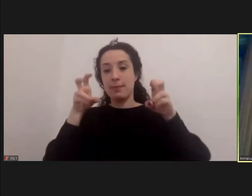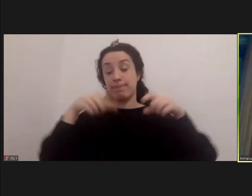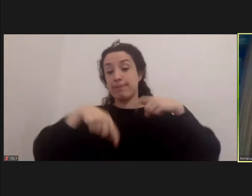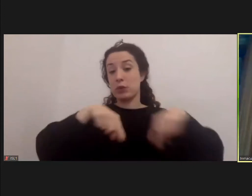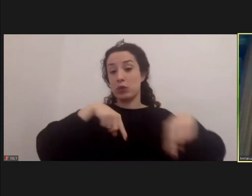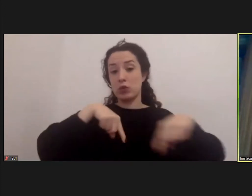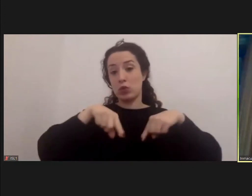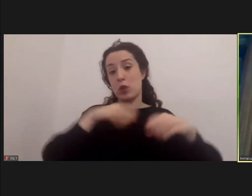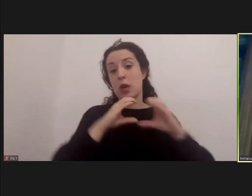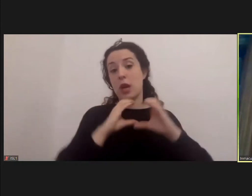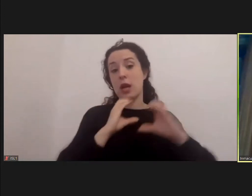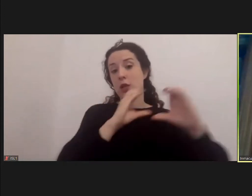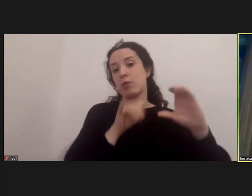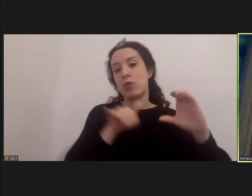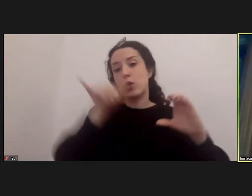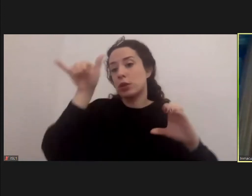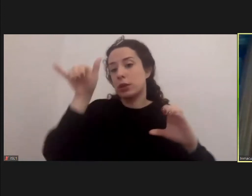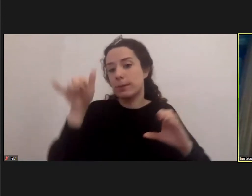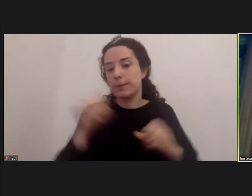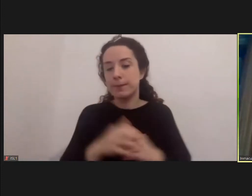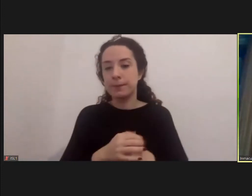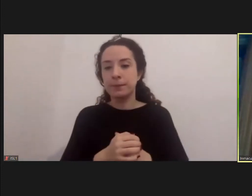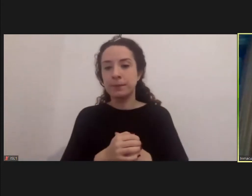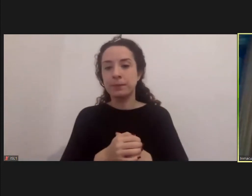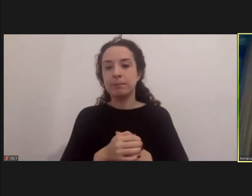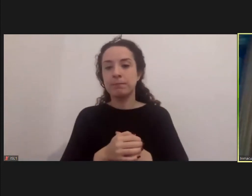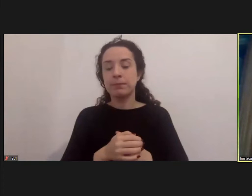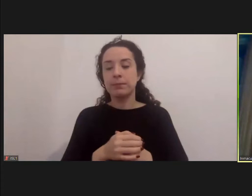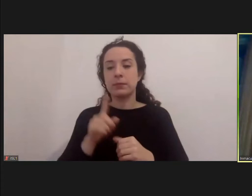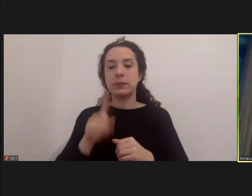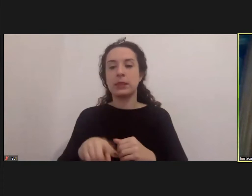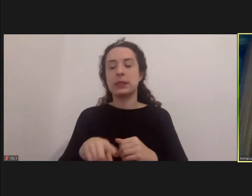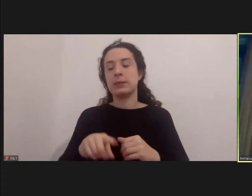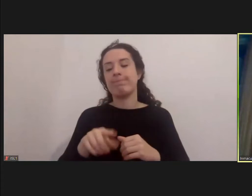modes of transport, and include accessibility in sustainable mobility